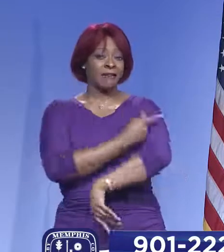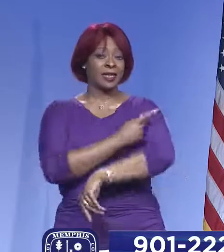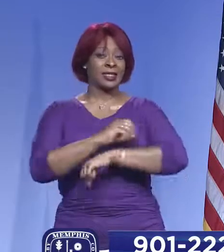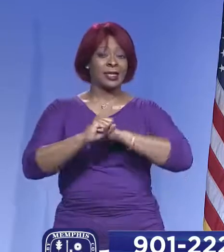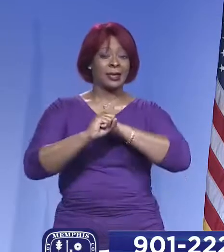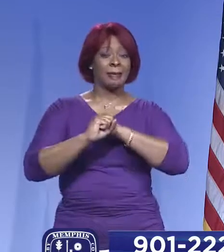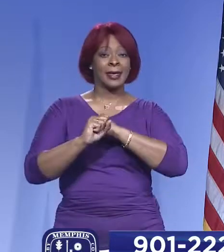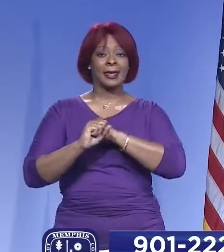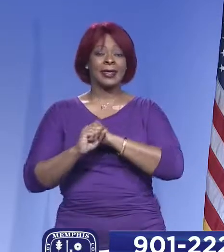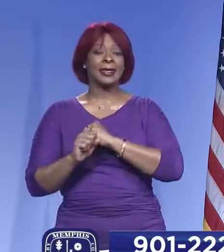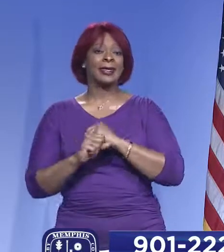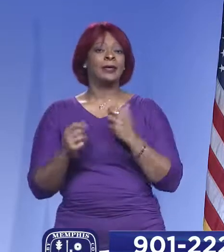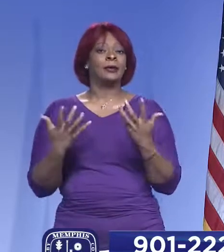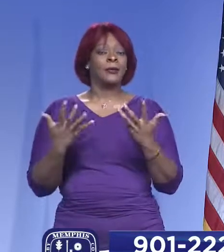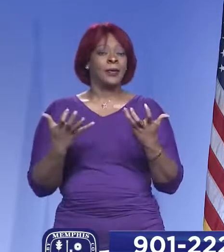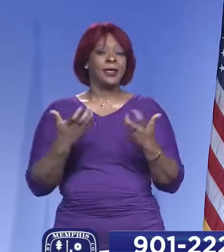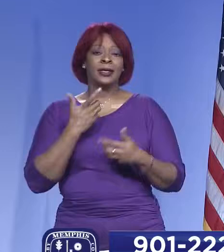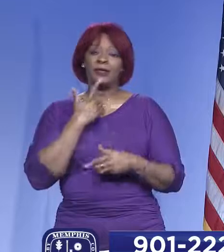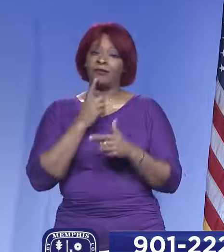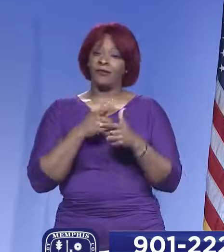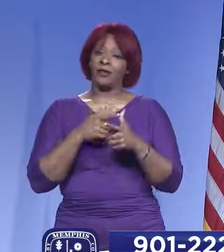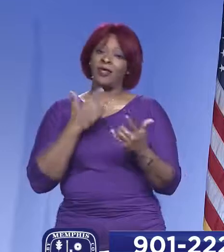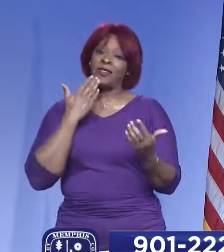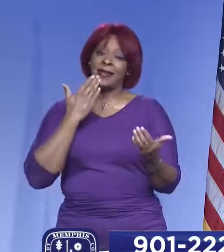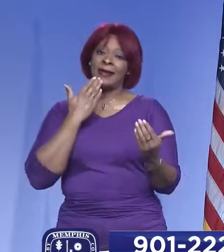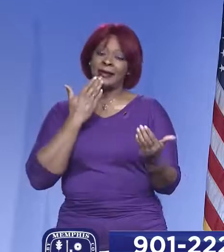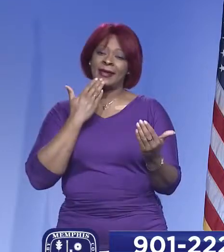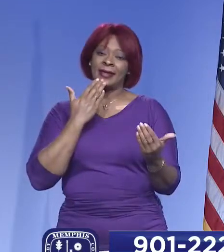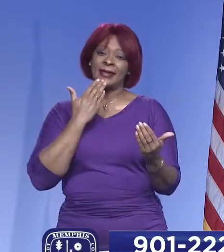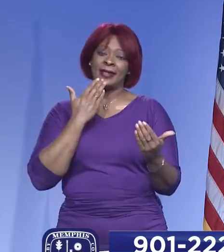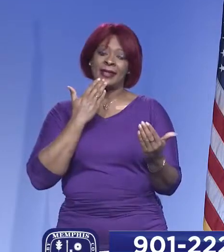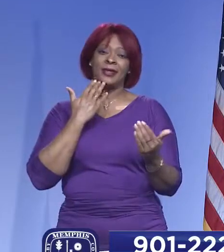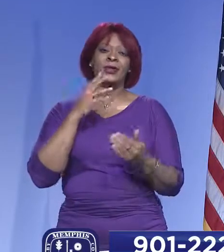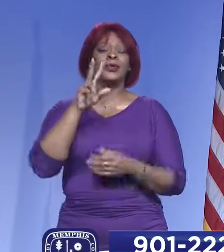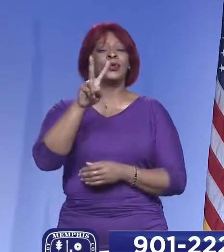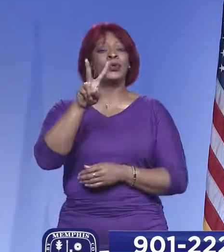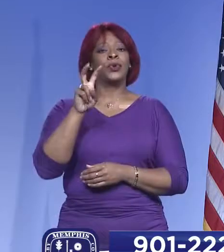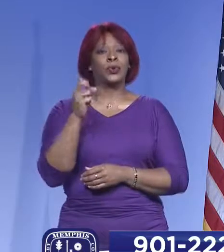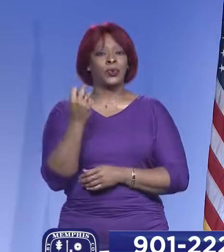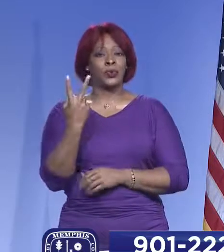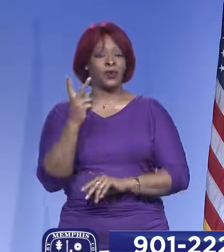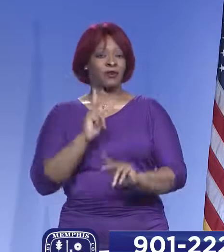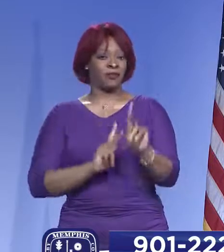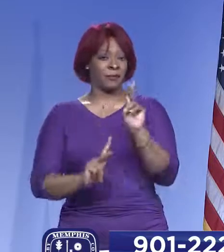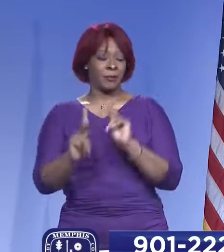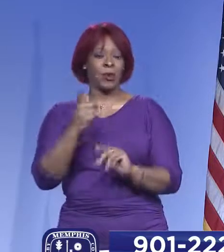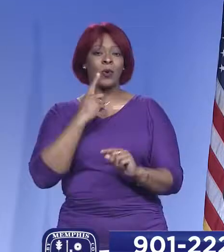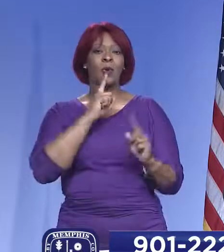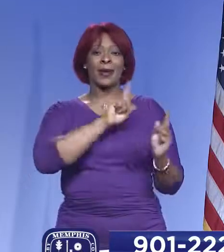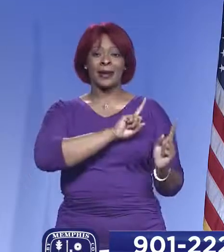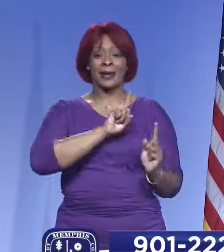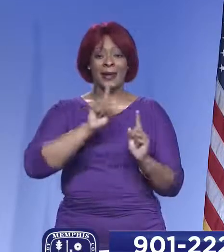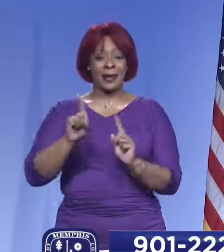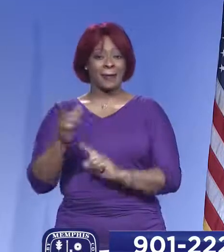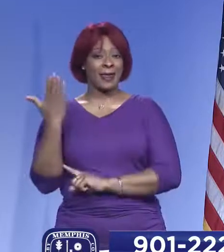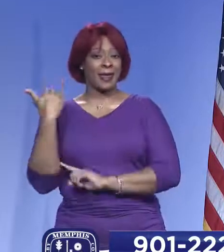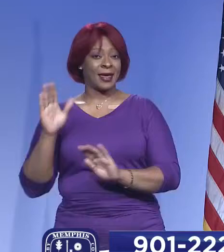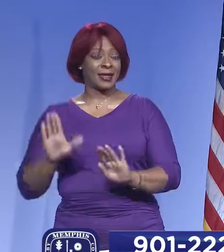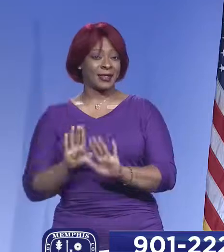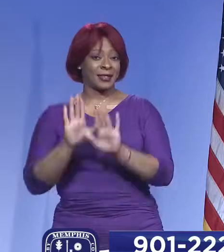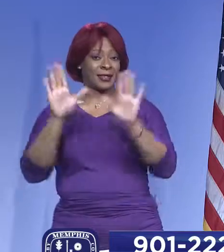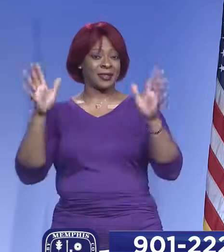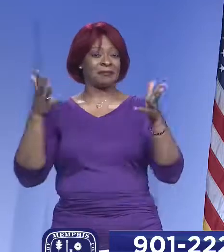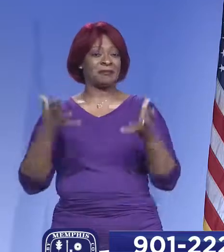campaign, just want to say, first of all, thank you to the 212 people who came out on Sunday and